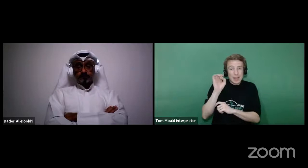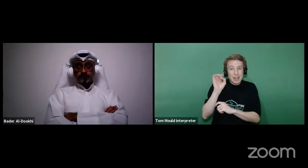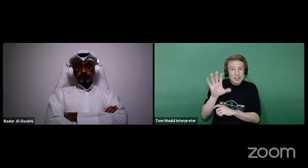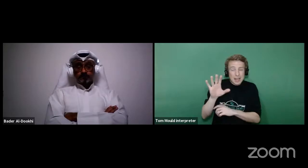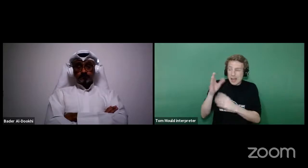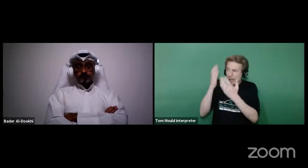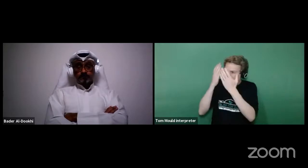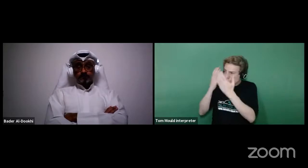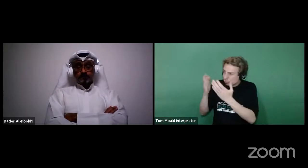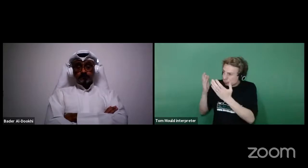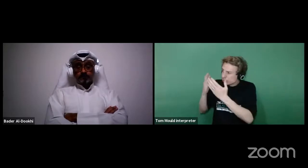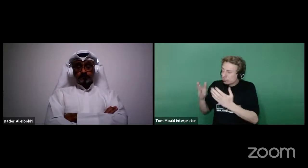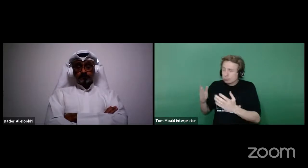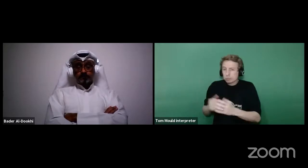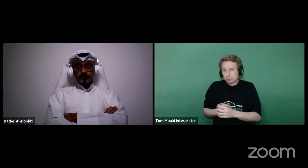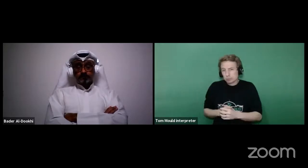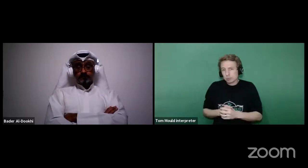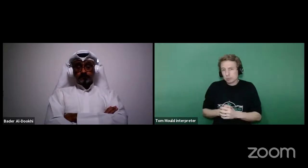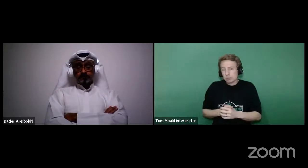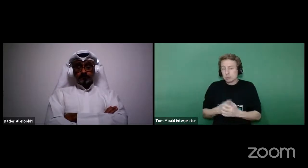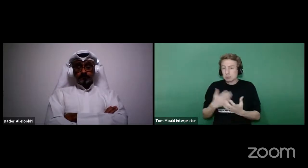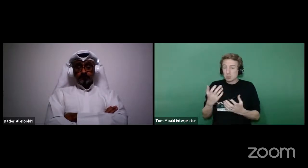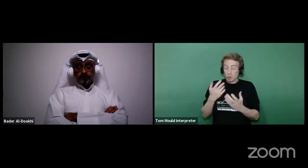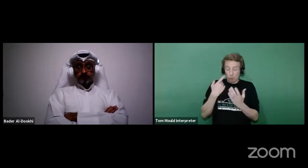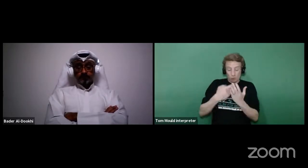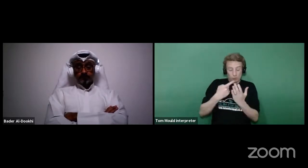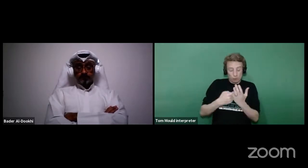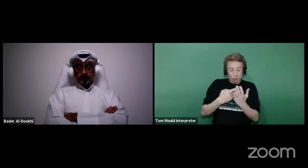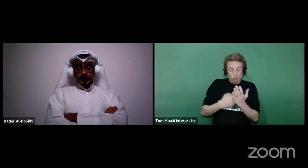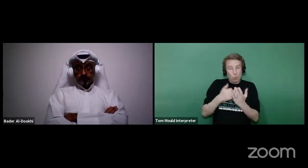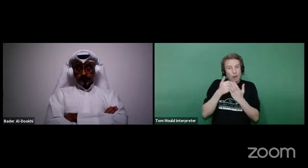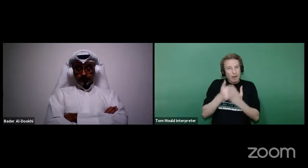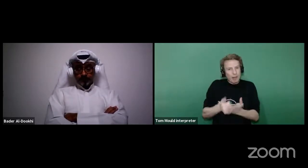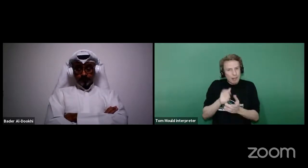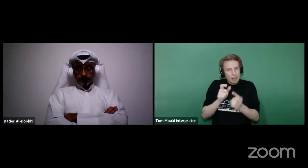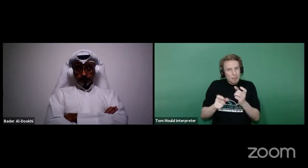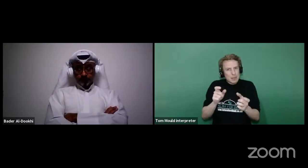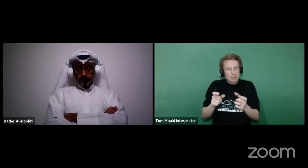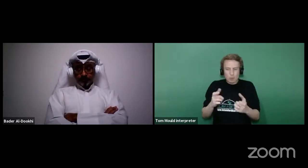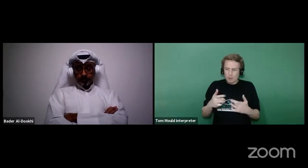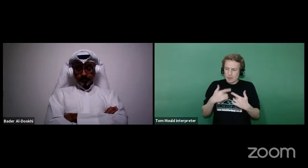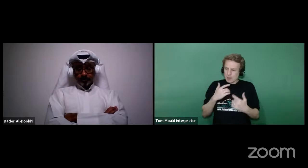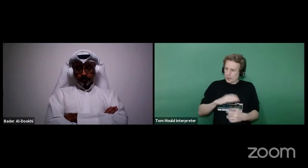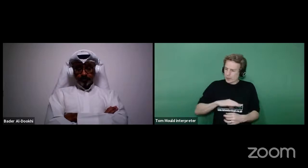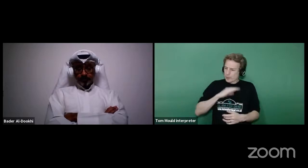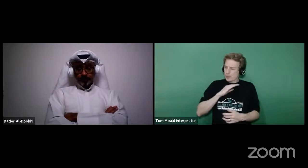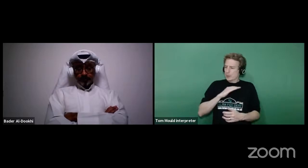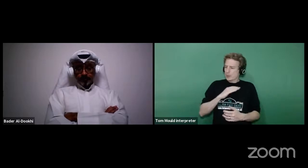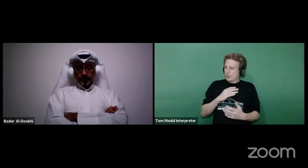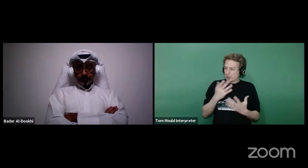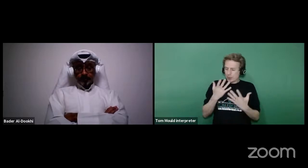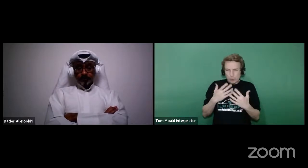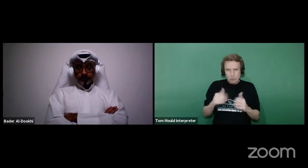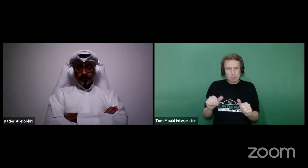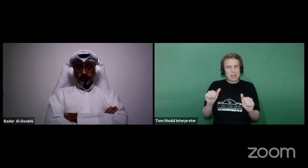it improves the individual. And the best of these types of legislations is that which